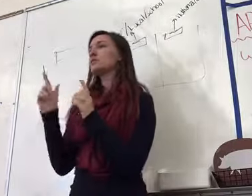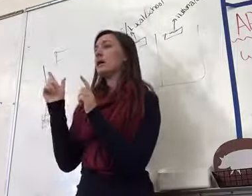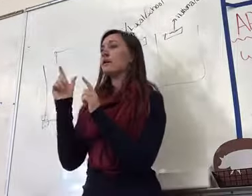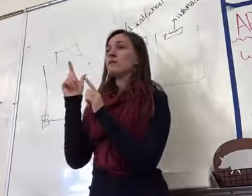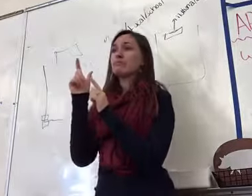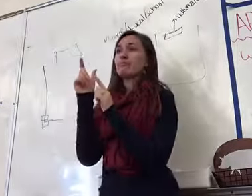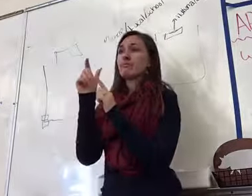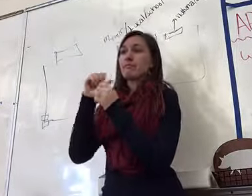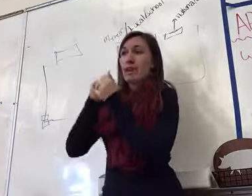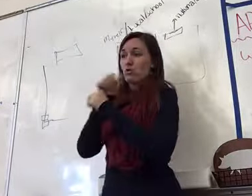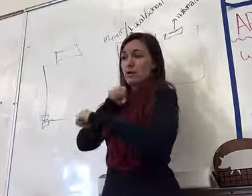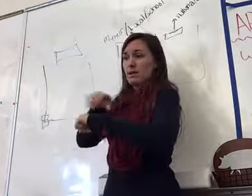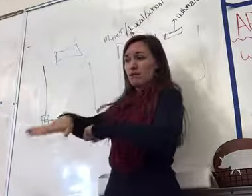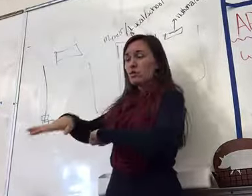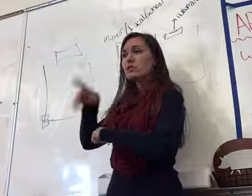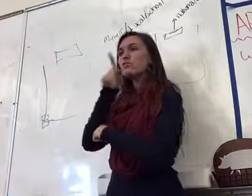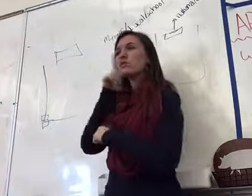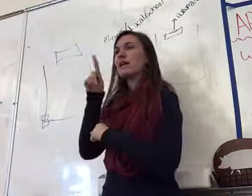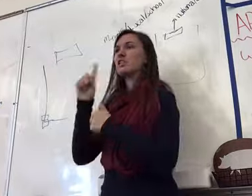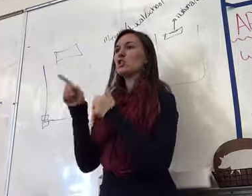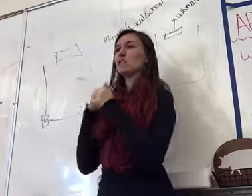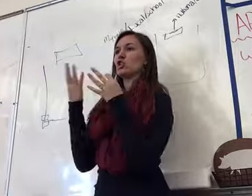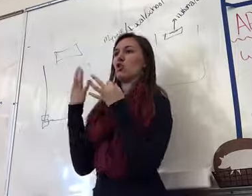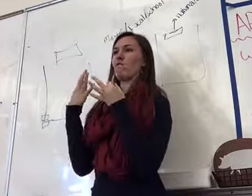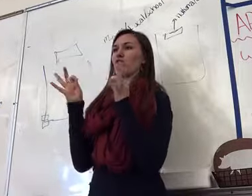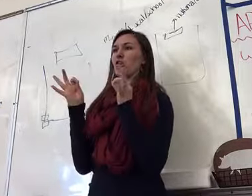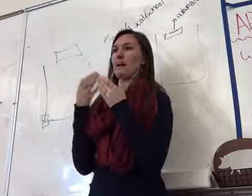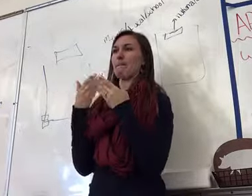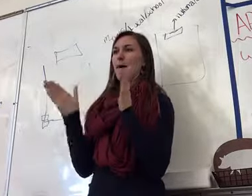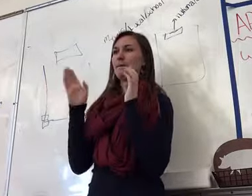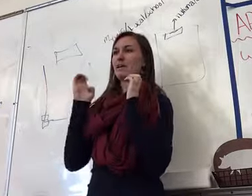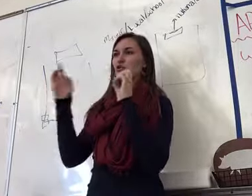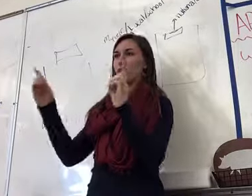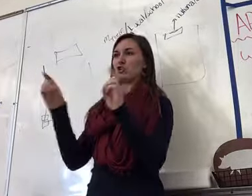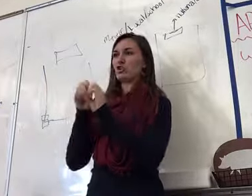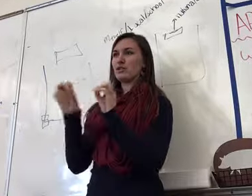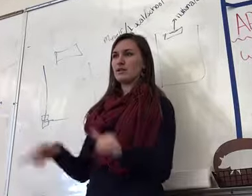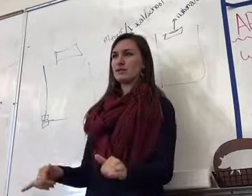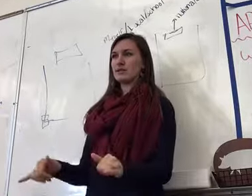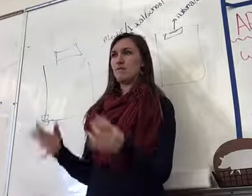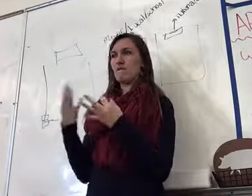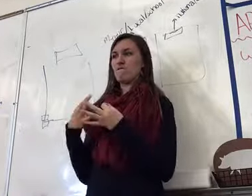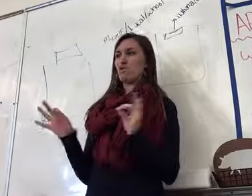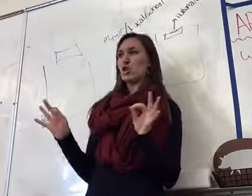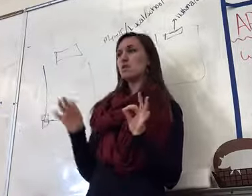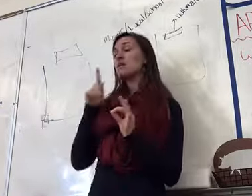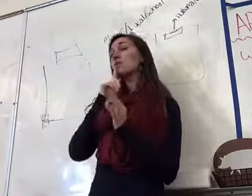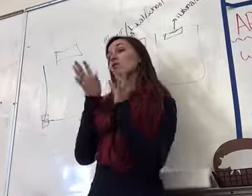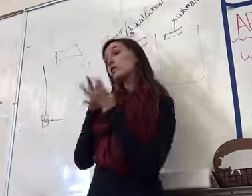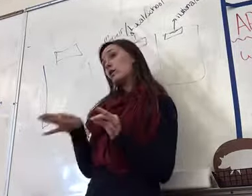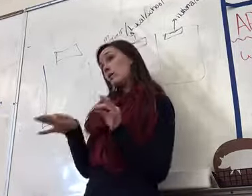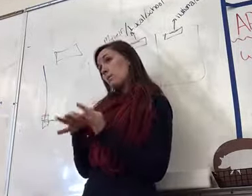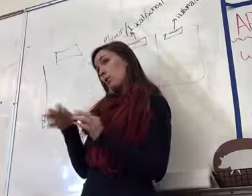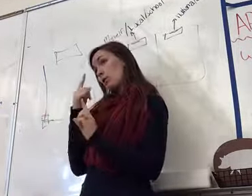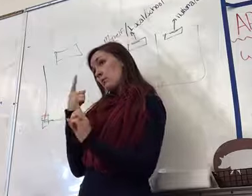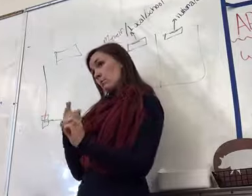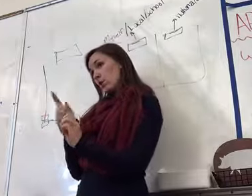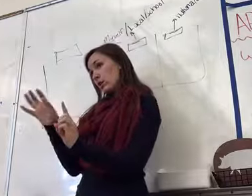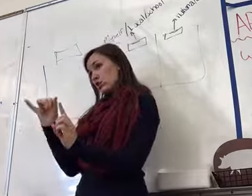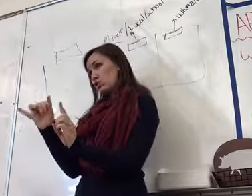it's going to be the first free public education system in America. And the really important one that they always talk about is it also banned